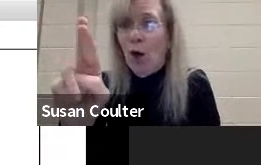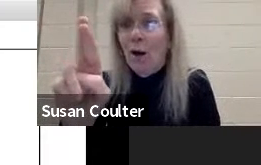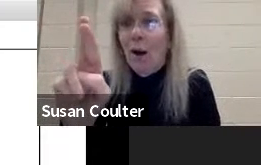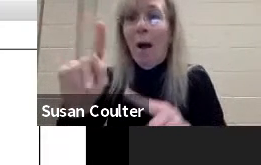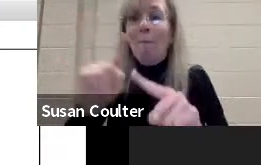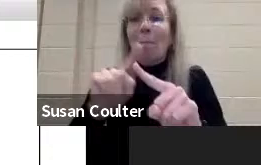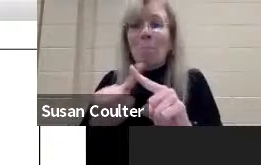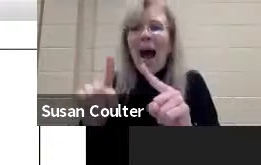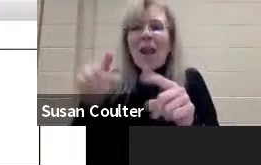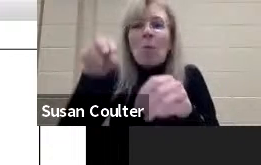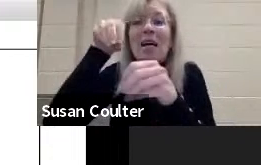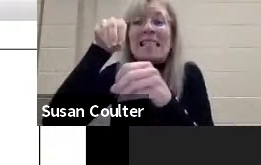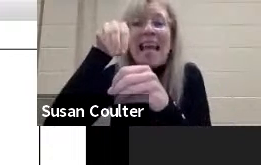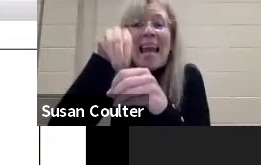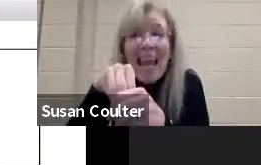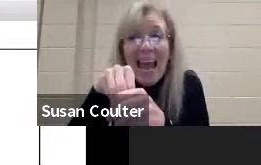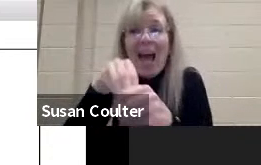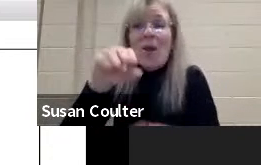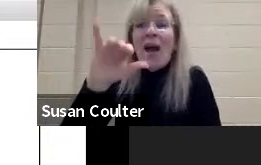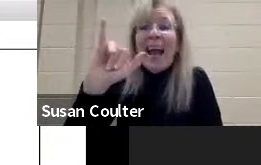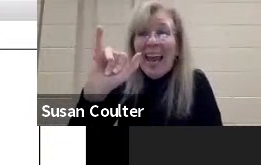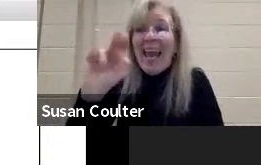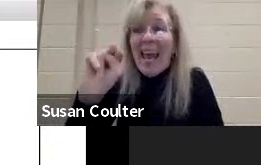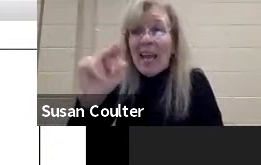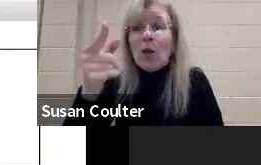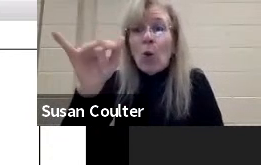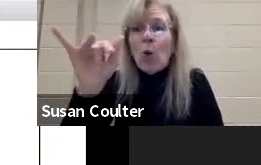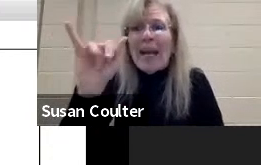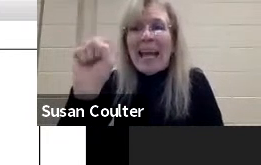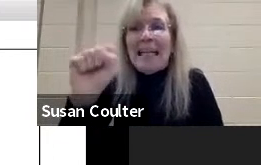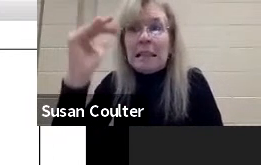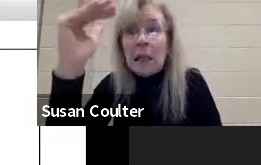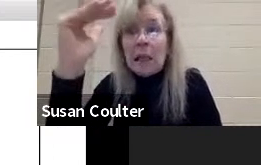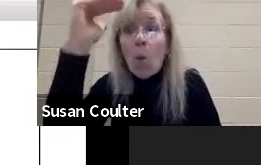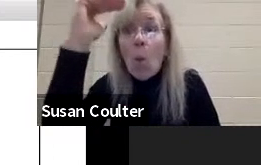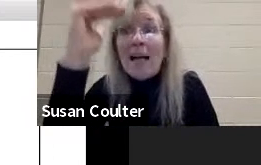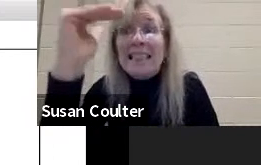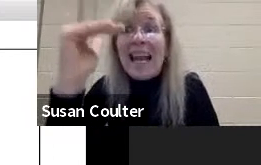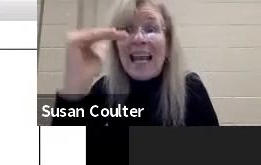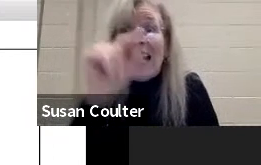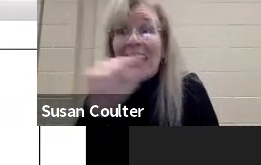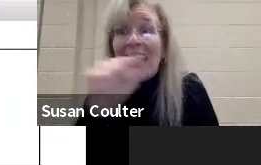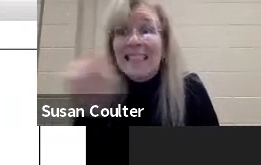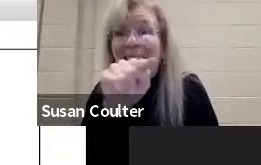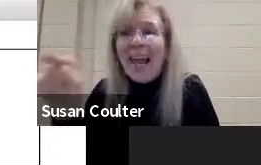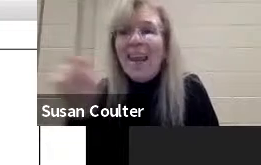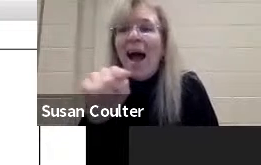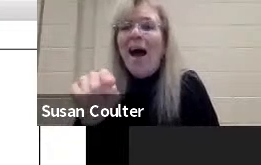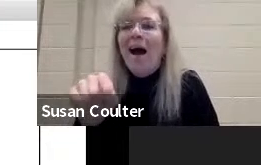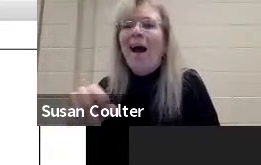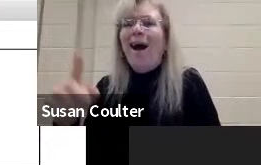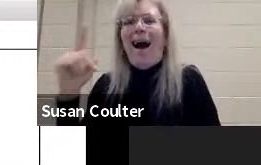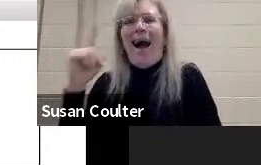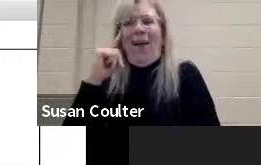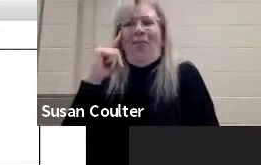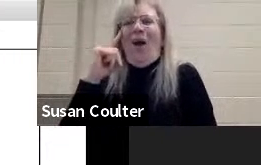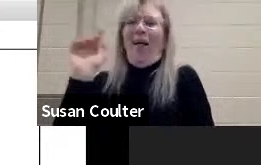batter, but it was in ingredients. It was listed.